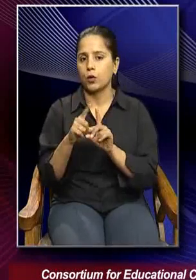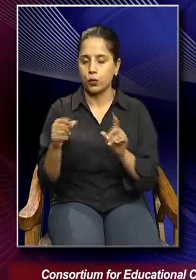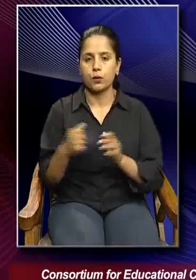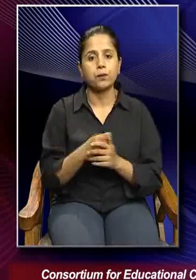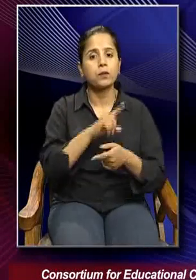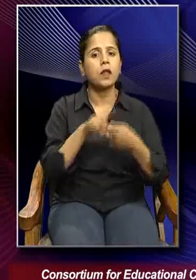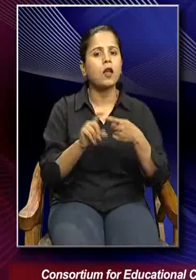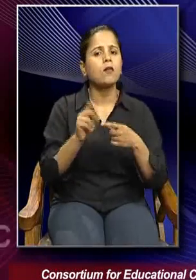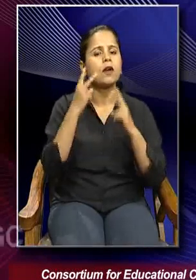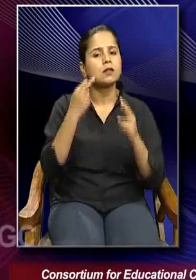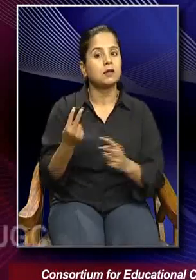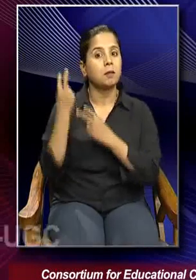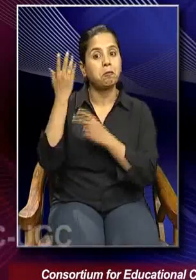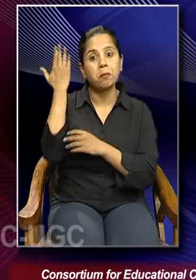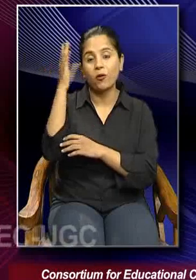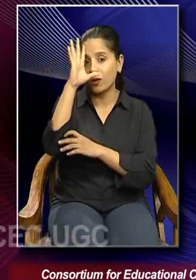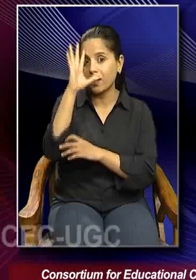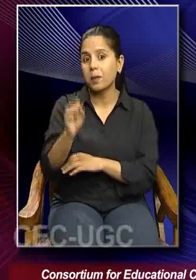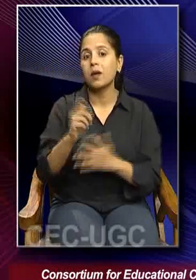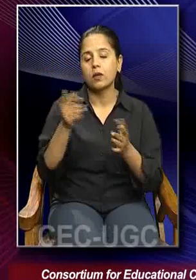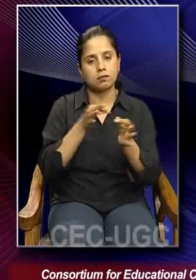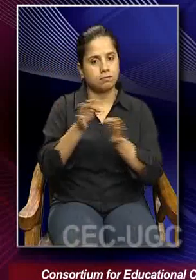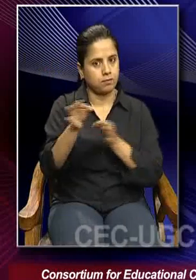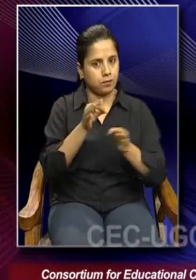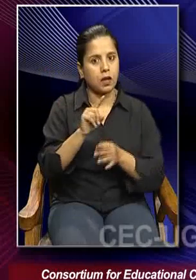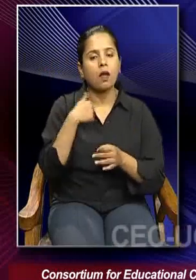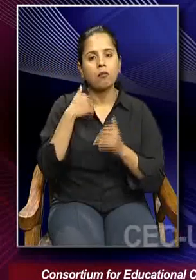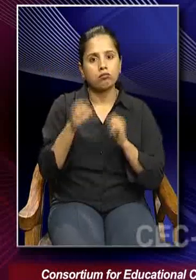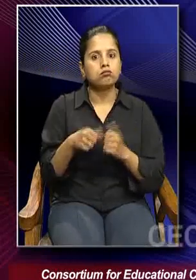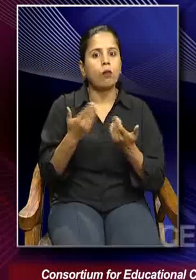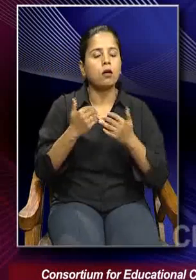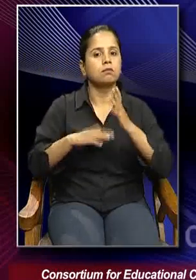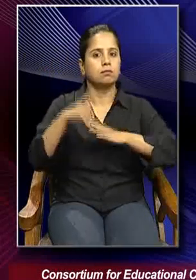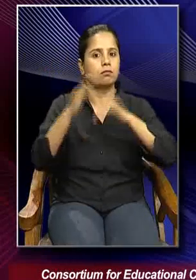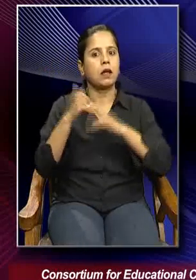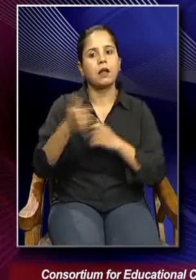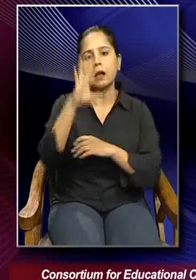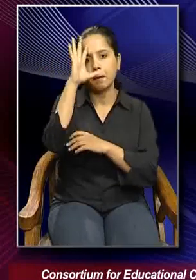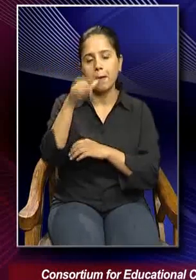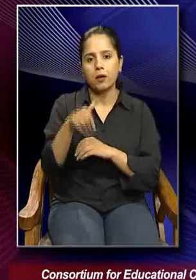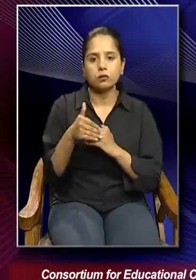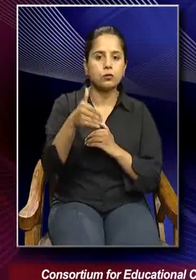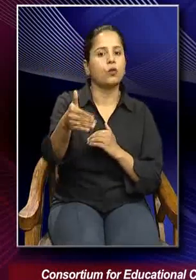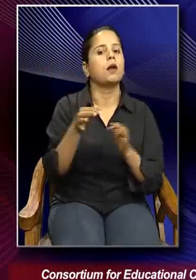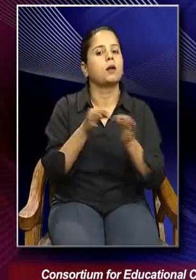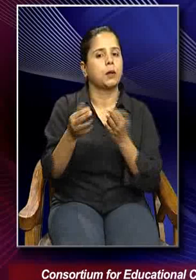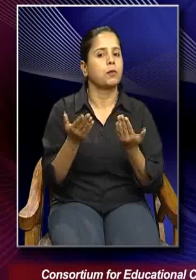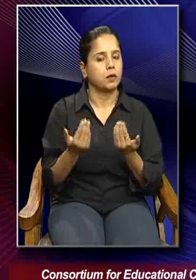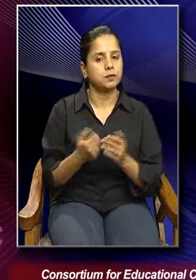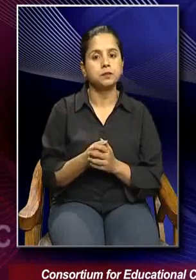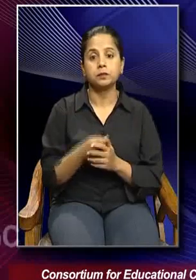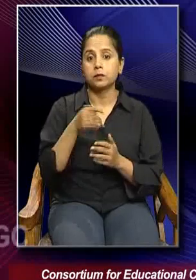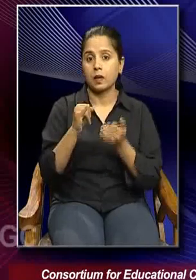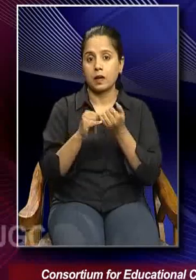first revise what we did in the previous lecture so that we can build upon our today's lecture. So